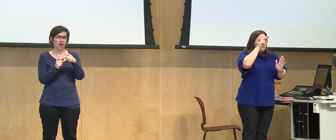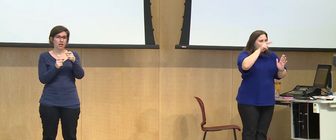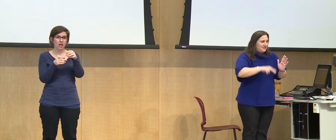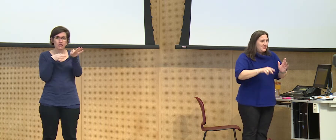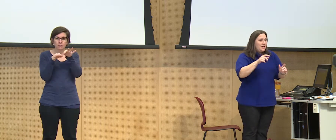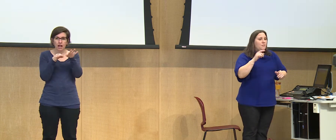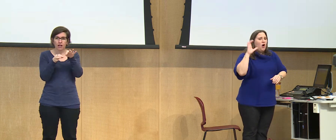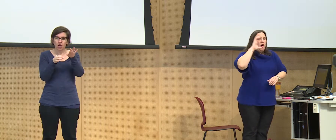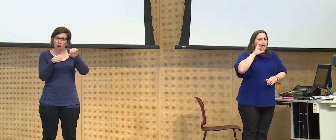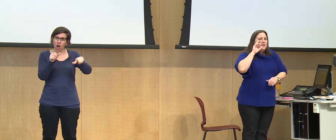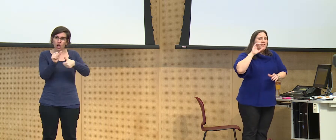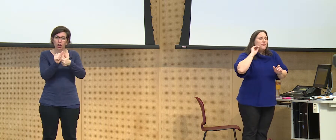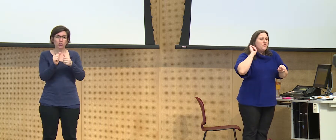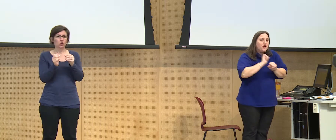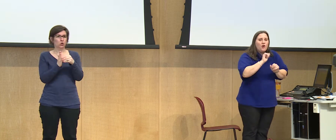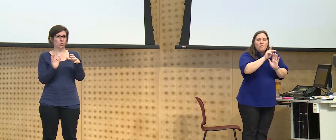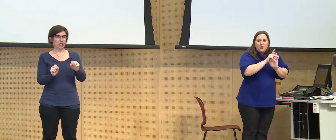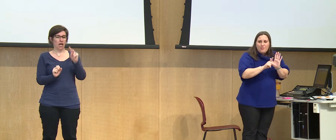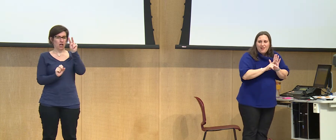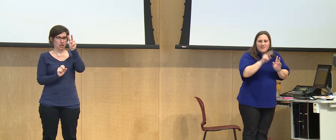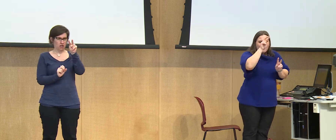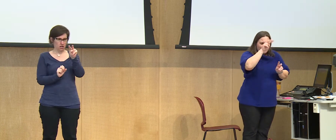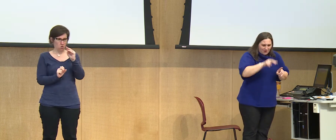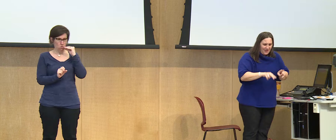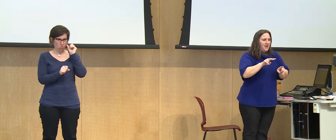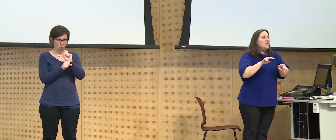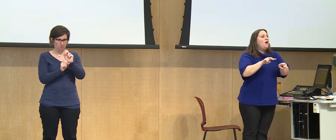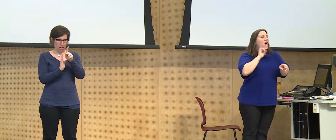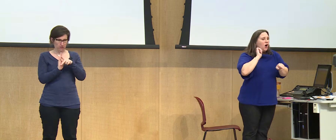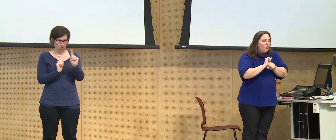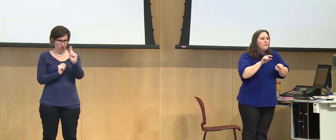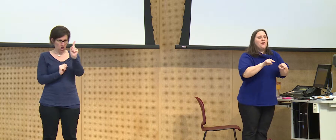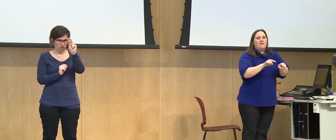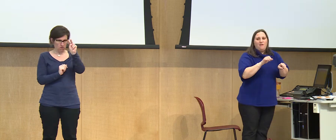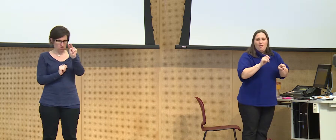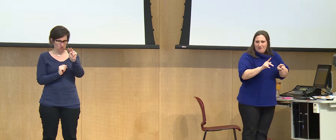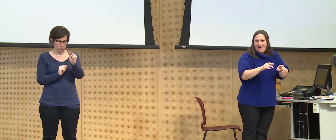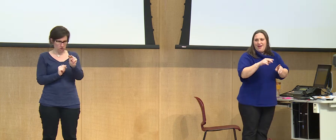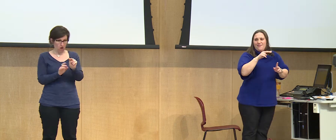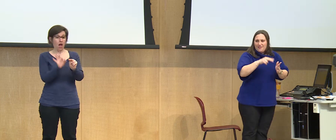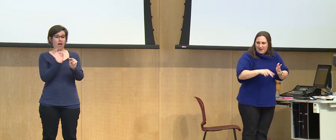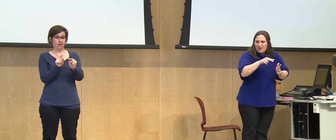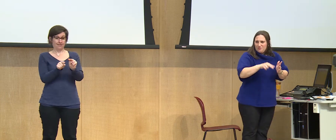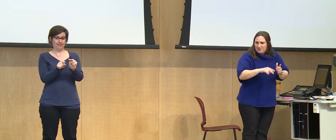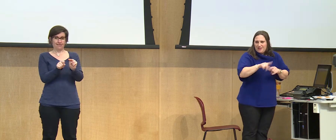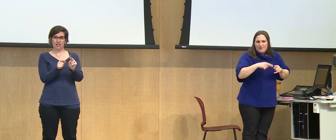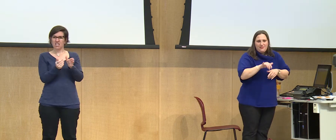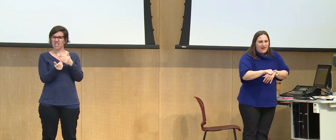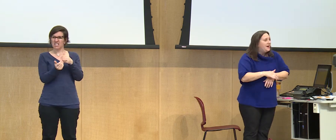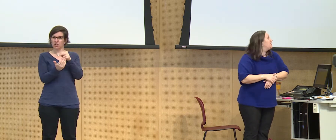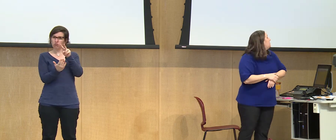can skim, oh, I'm looking for the homework policy, so they can, homework, okay, and then they can read about that.